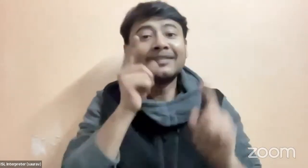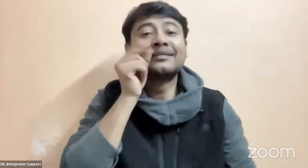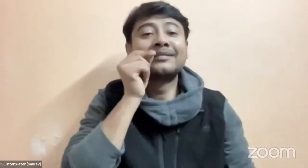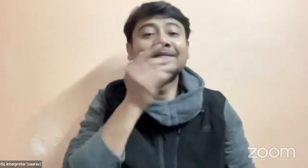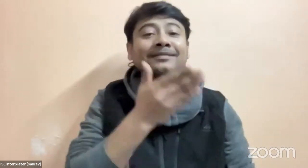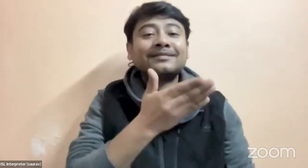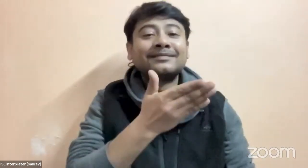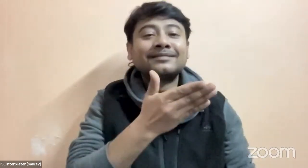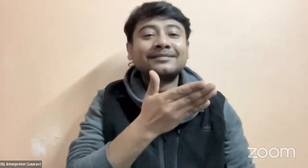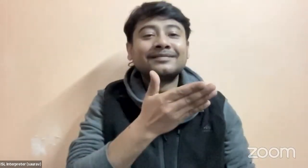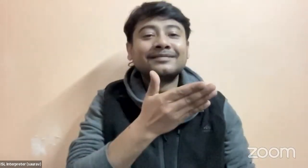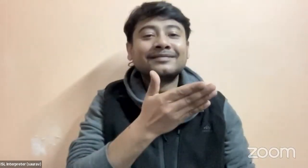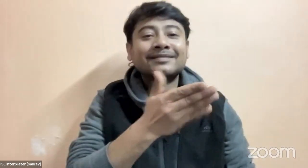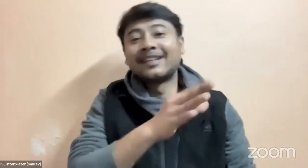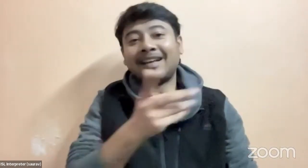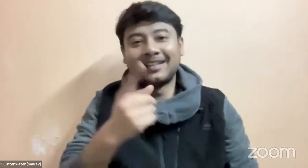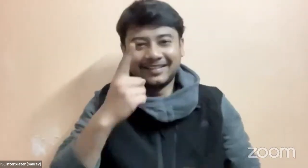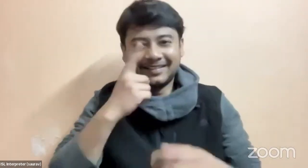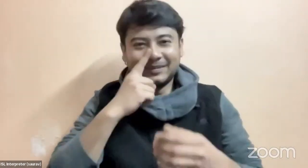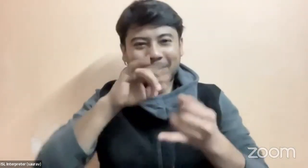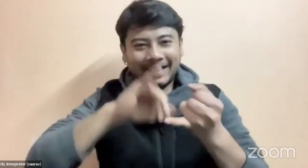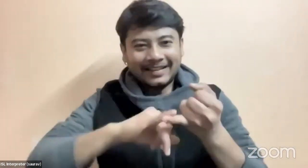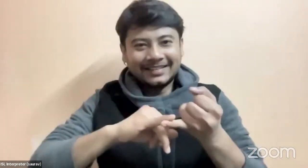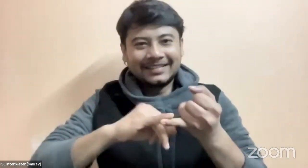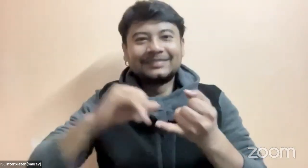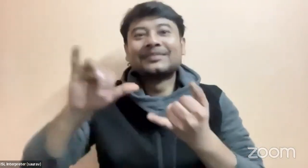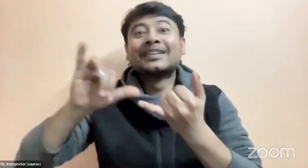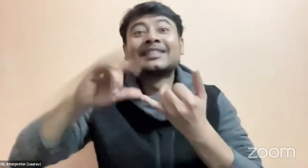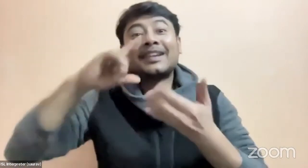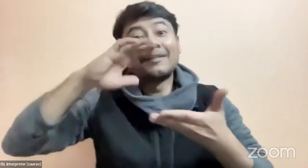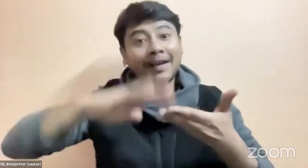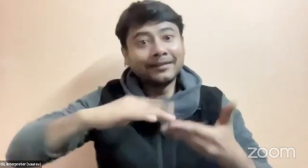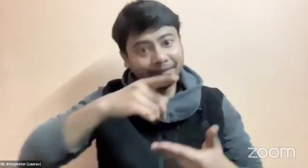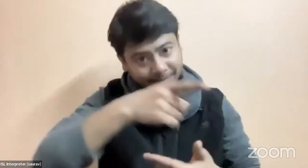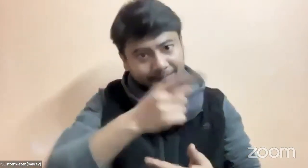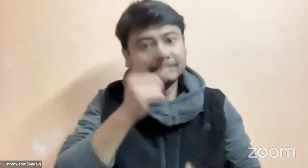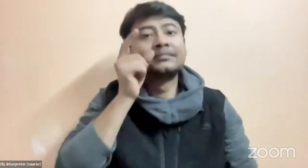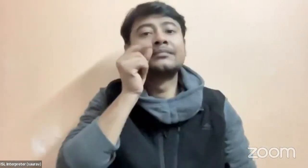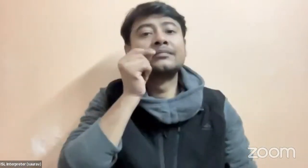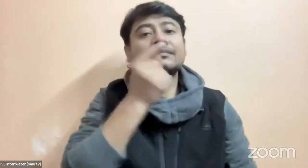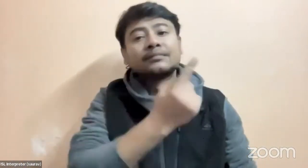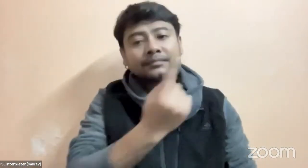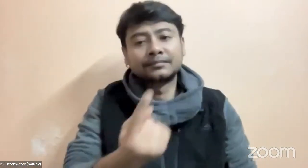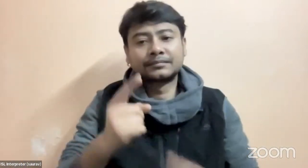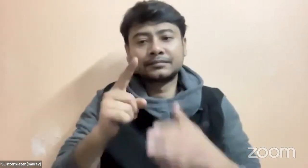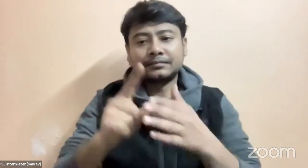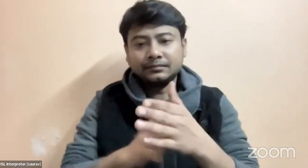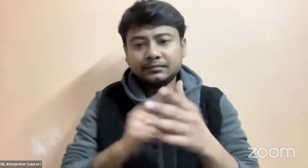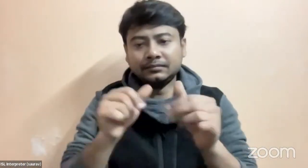Satyabhama, who is queen, wife of Krishna, is coming as Jagdananda Pandit.